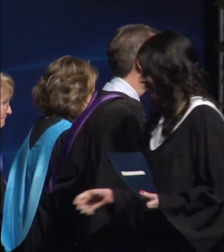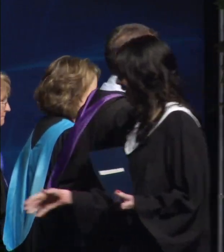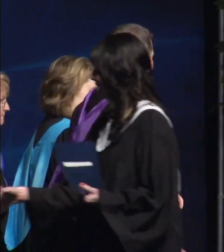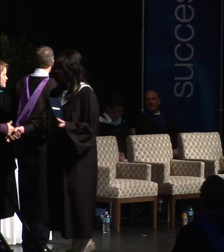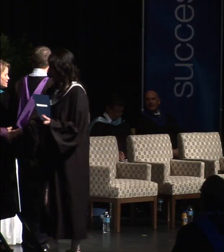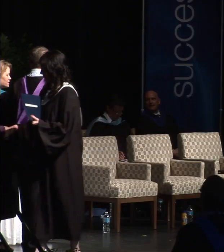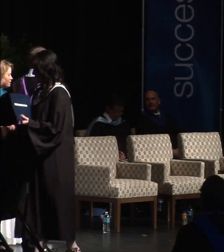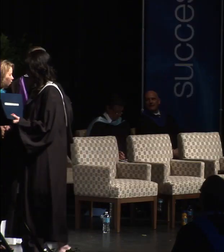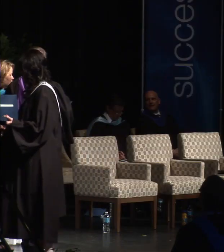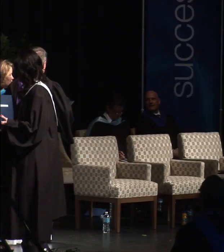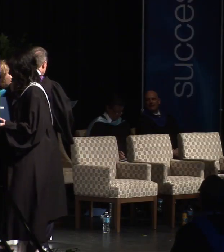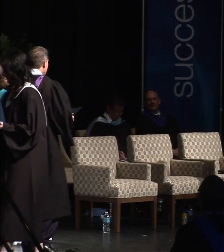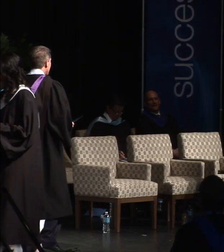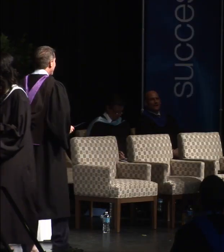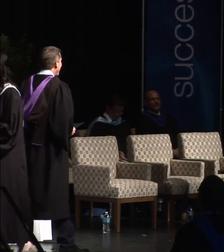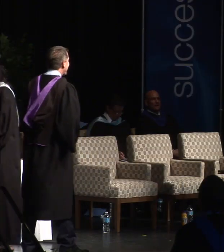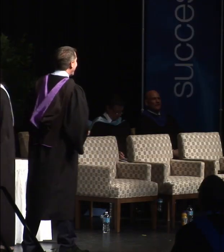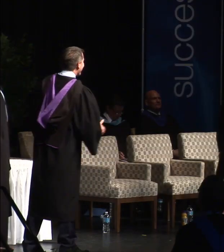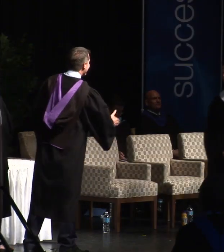Garrett Charles McGinnis.